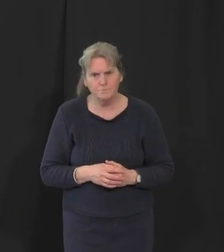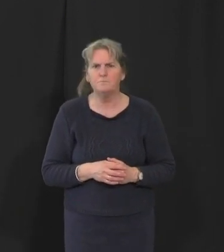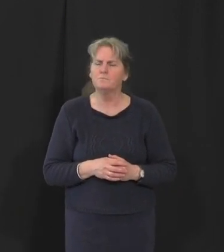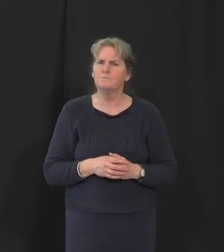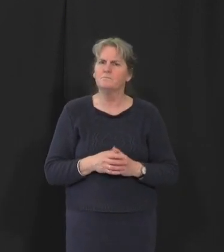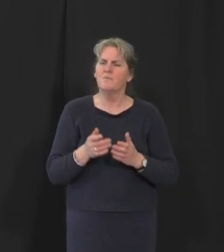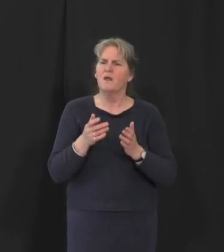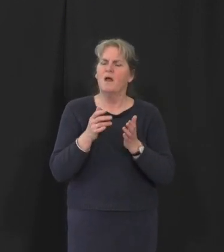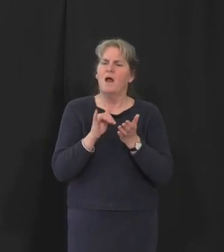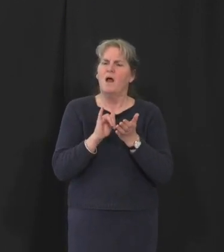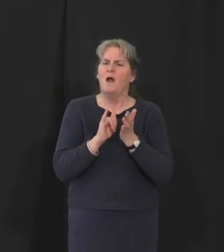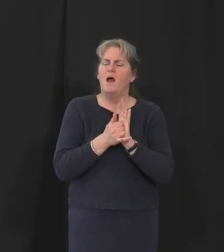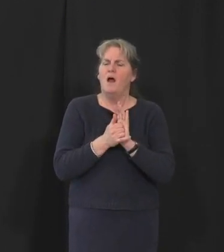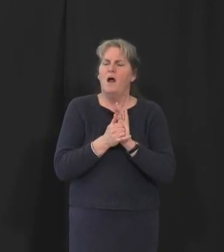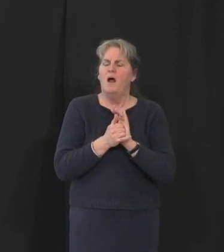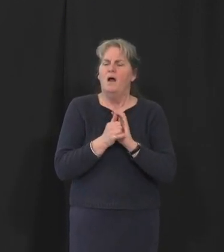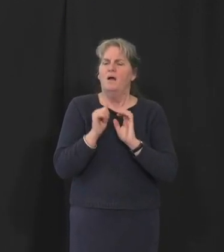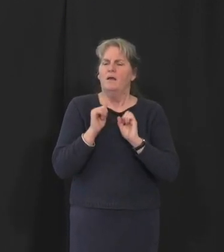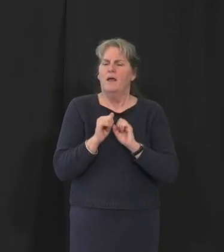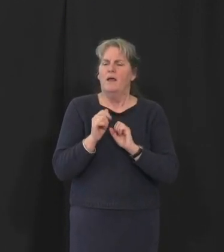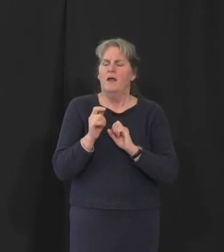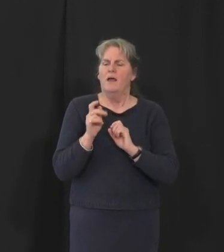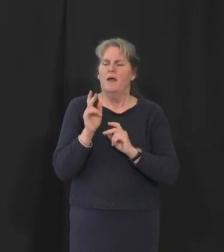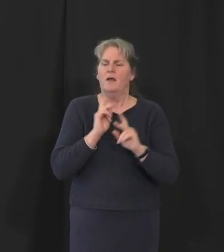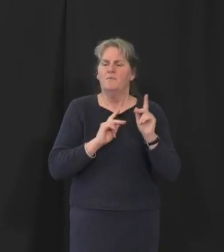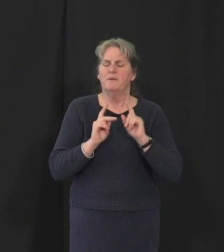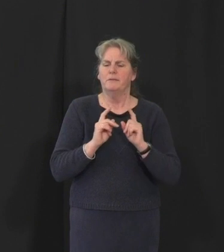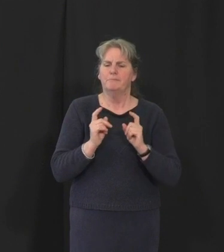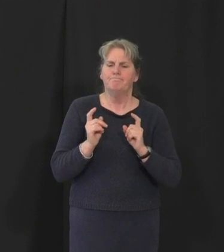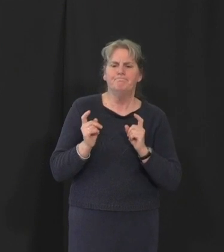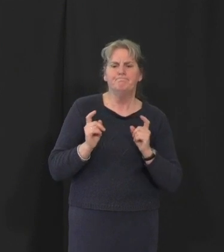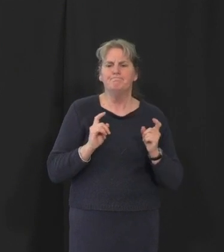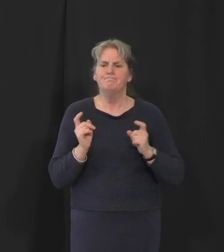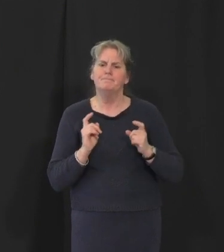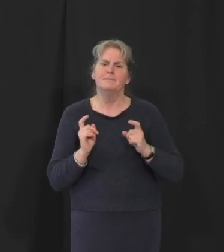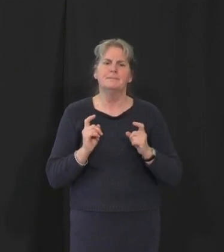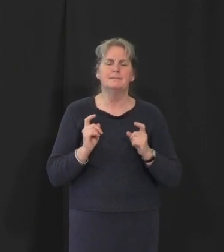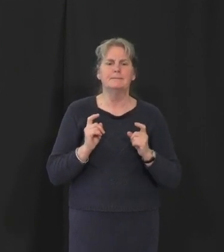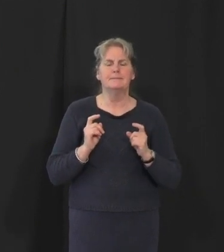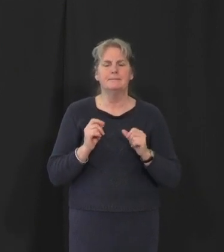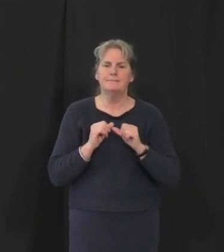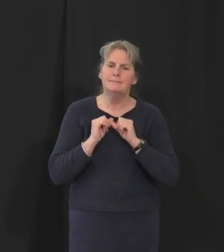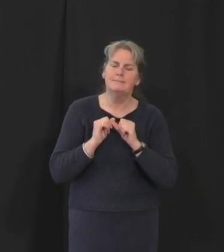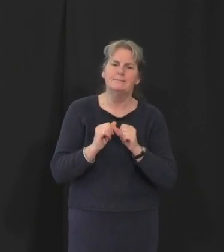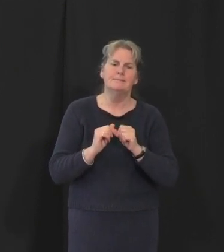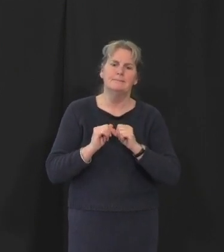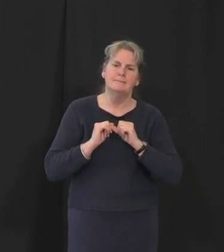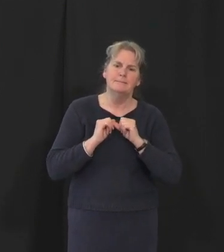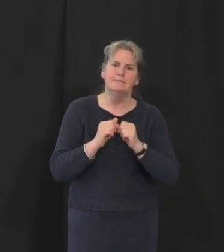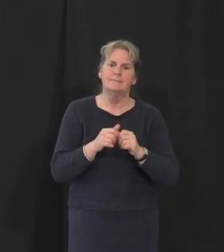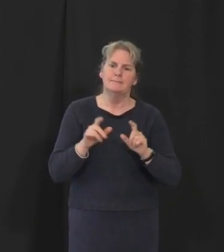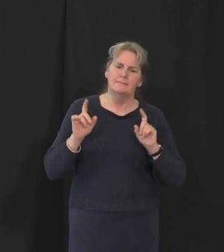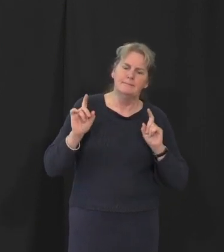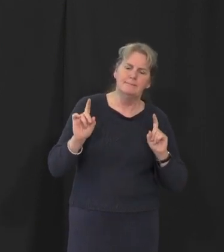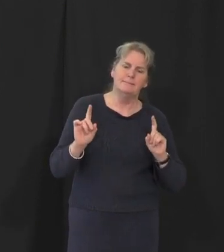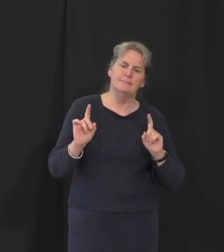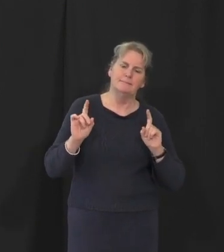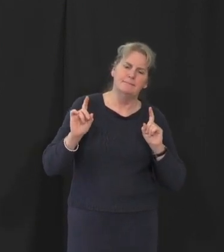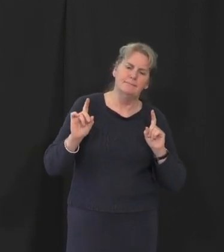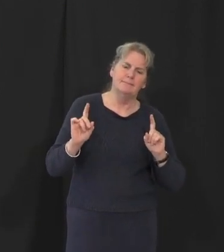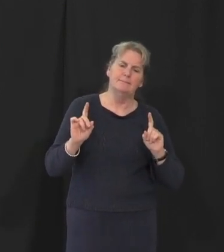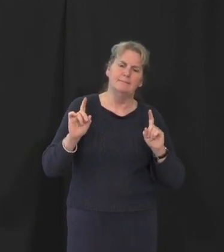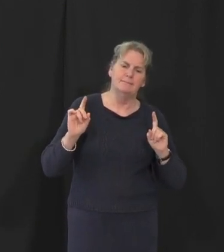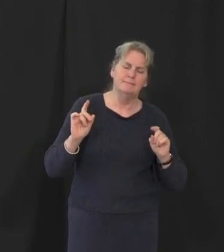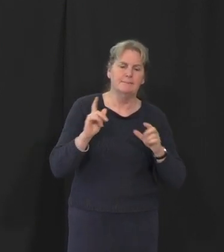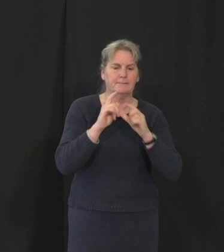how can people cope with kind of keeping up this stamina of keeping a distance and